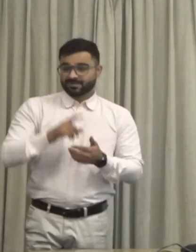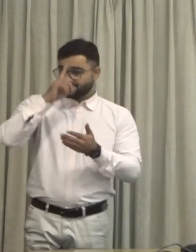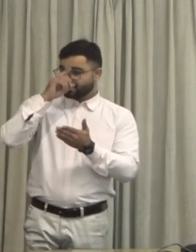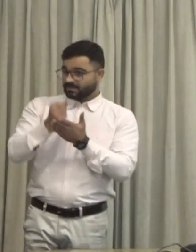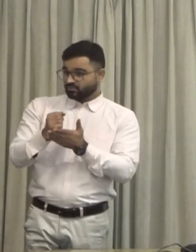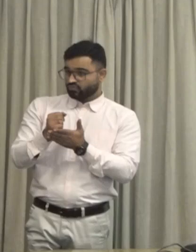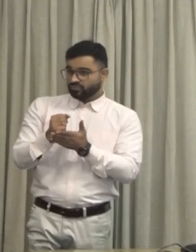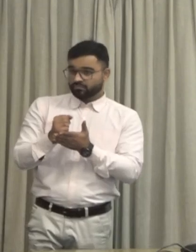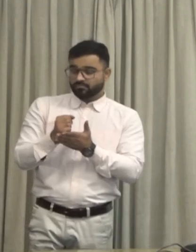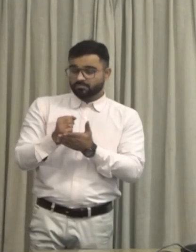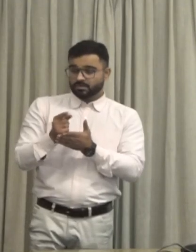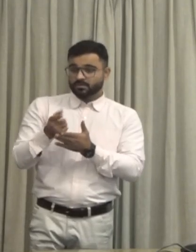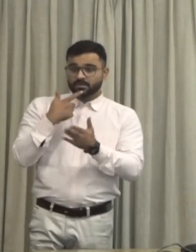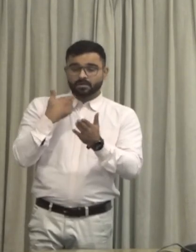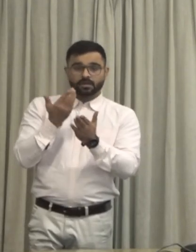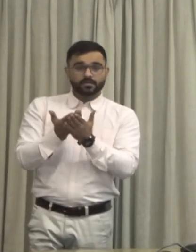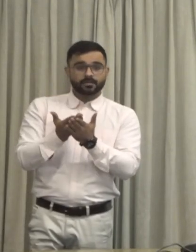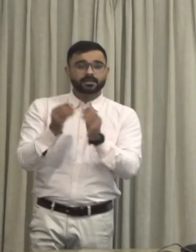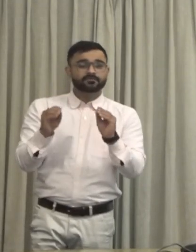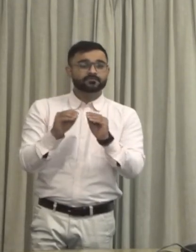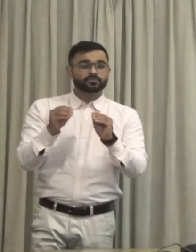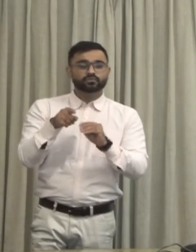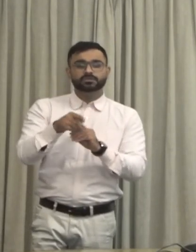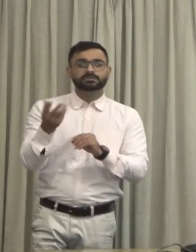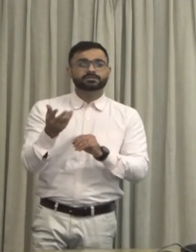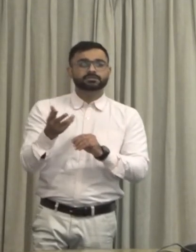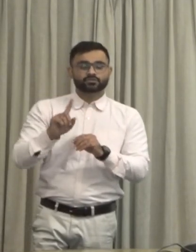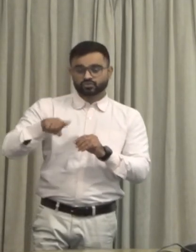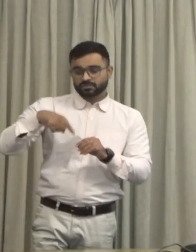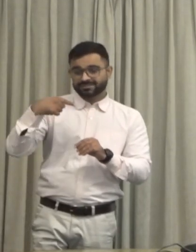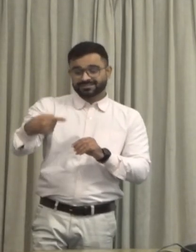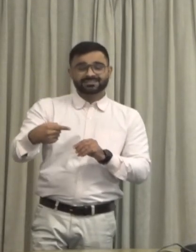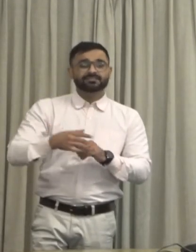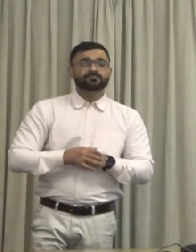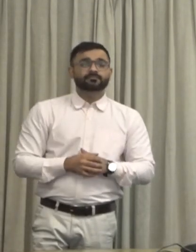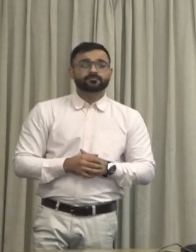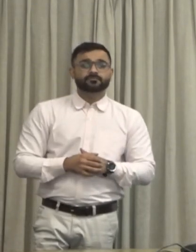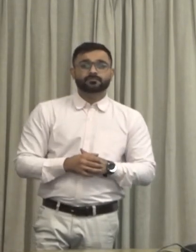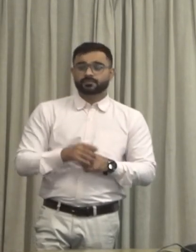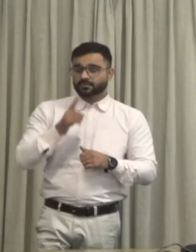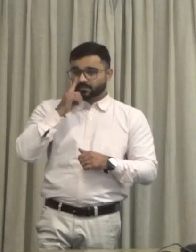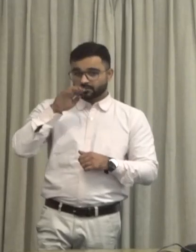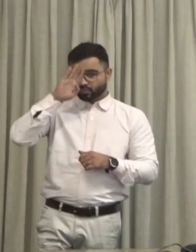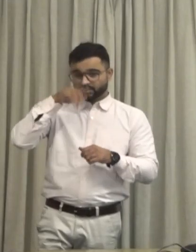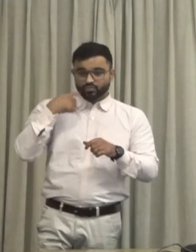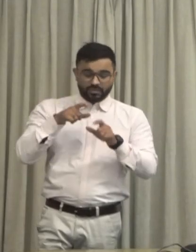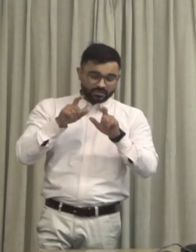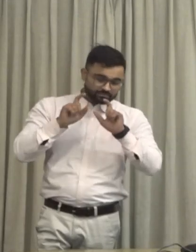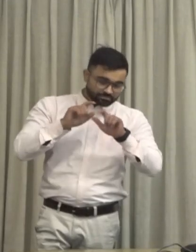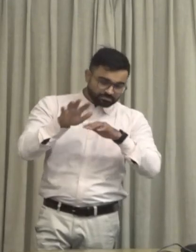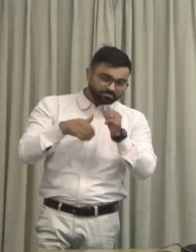was not taken in that case because the next friends, the nurses who were looking after, the